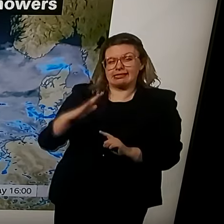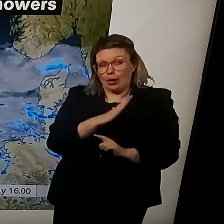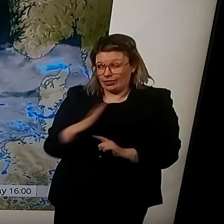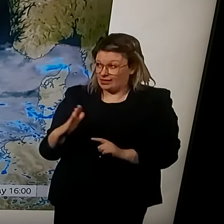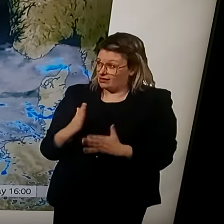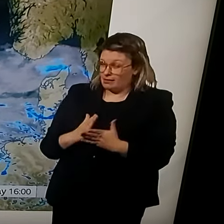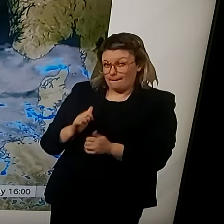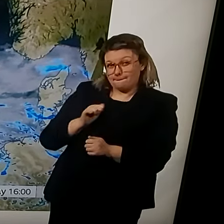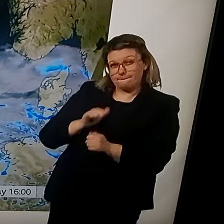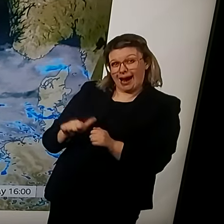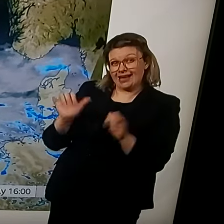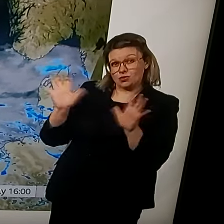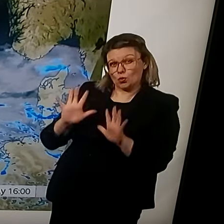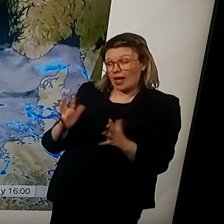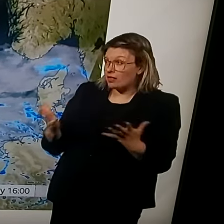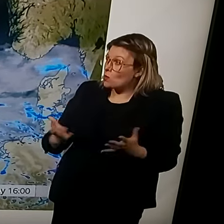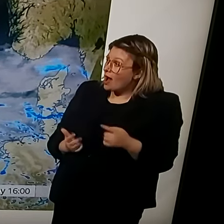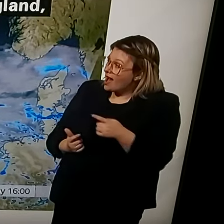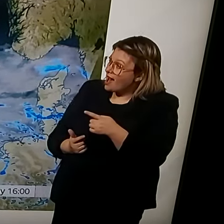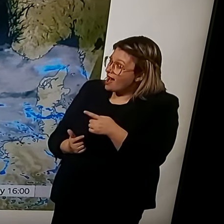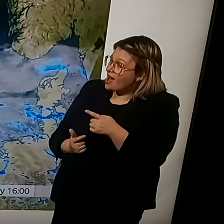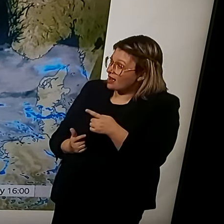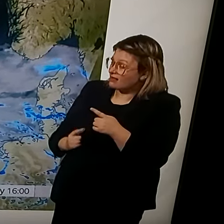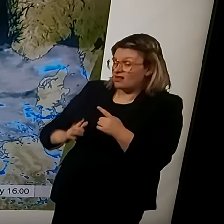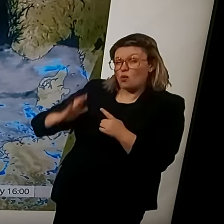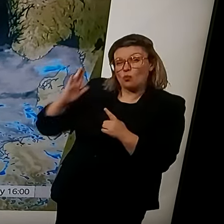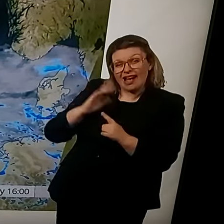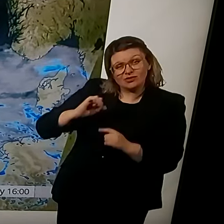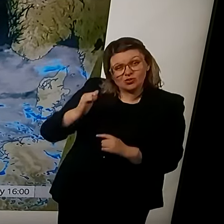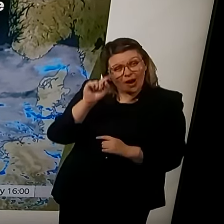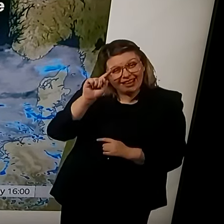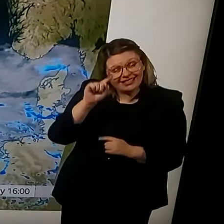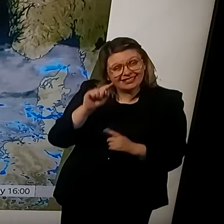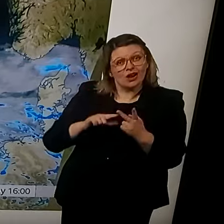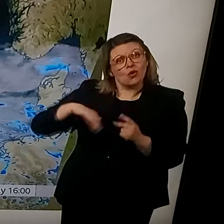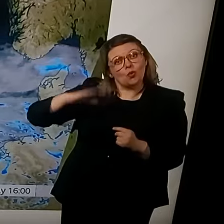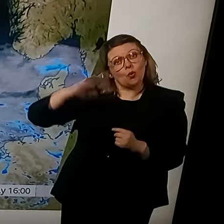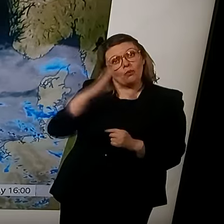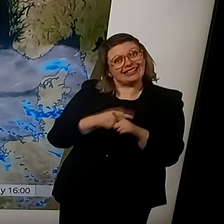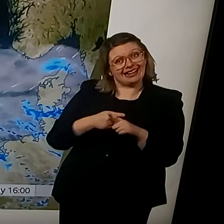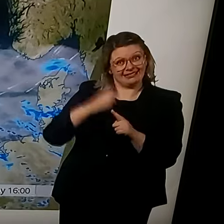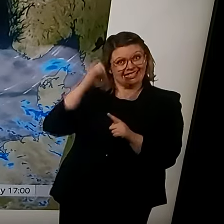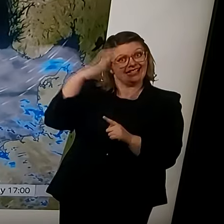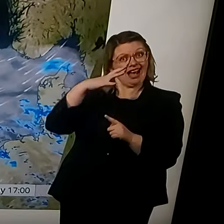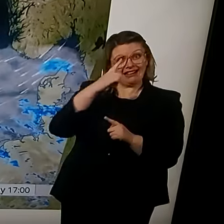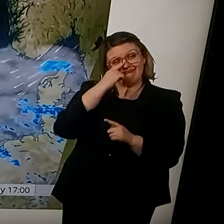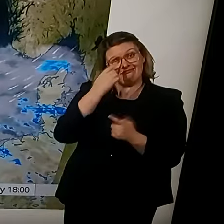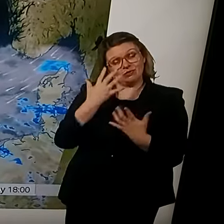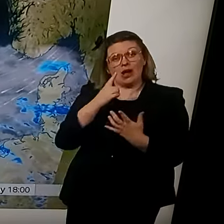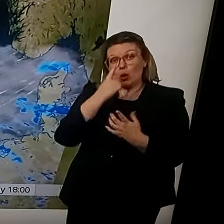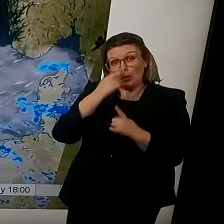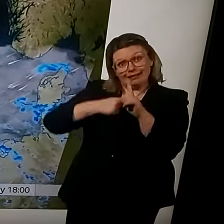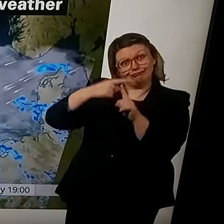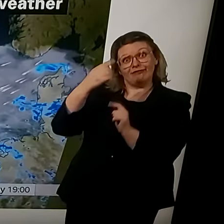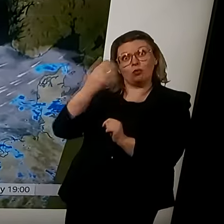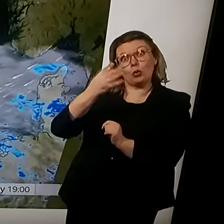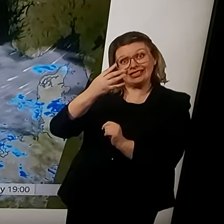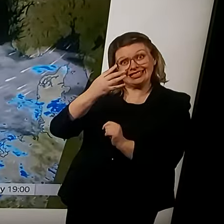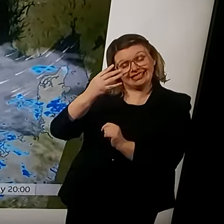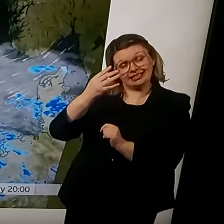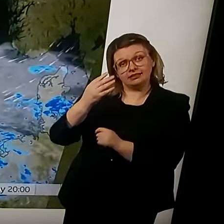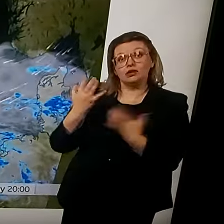of the weather, with some showers from the sea breeze, western Scotland parts of northwest England, that's the sunshine, it's 40 degrees there. But a little bit cooler